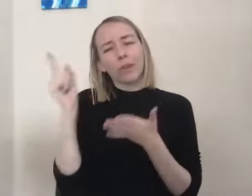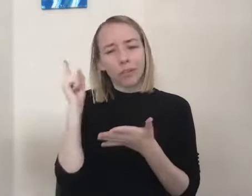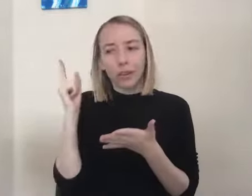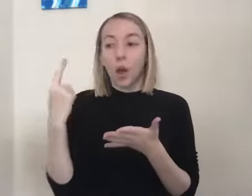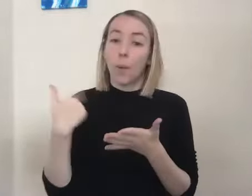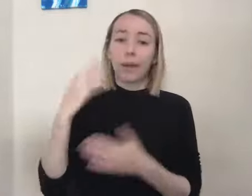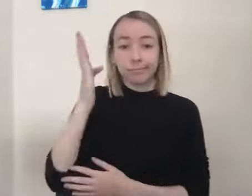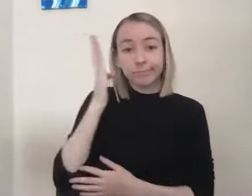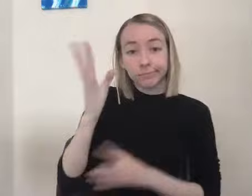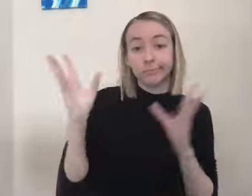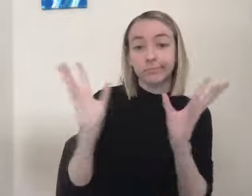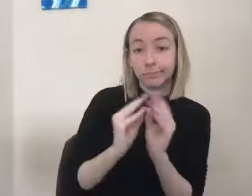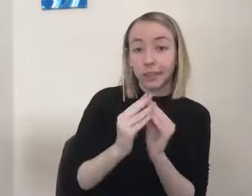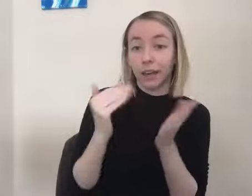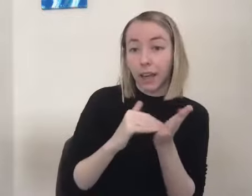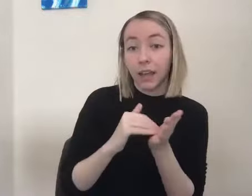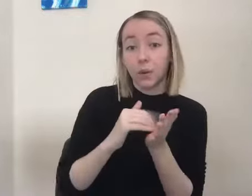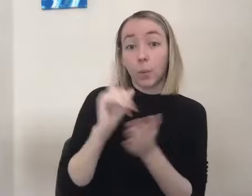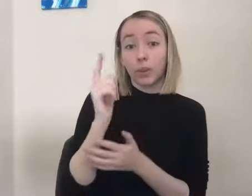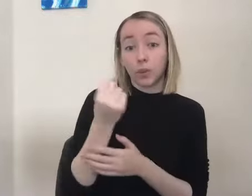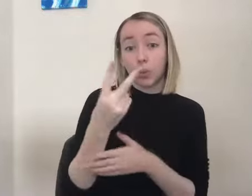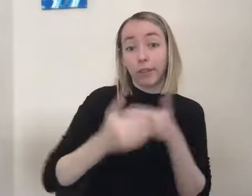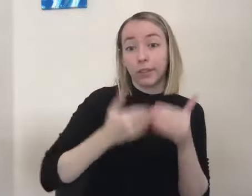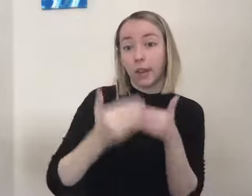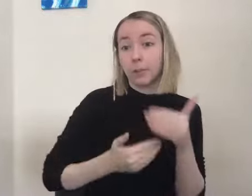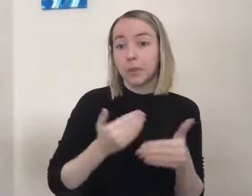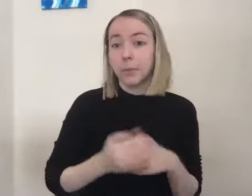Al-Anon. I need to thank Elaine for asking me.